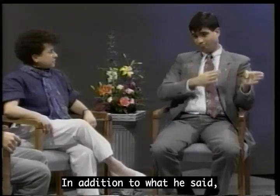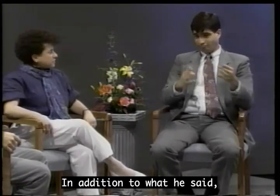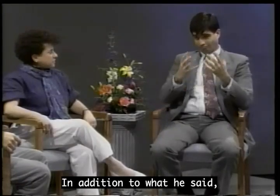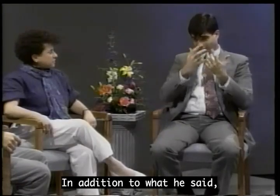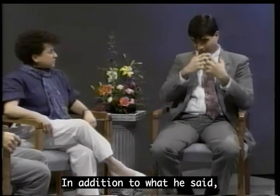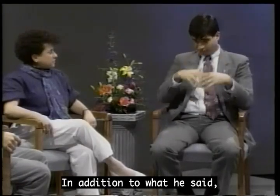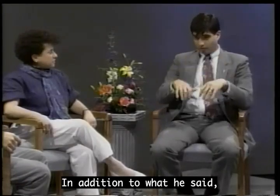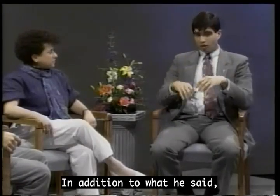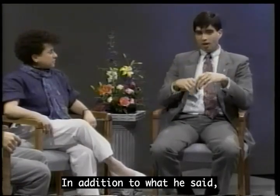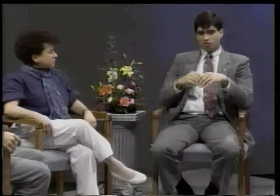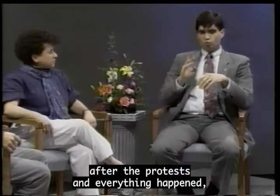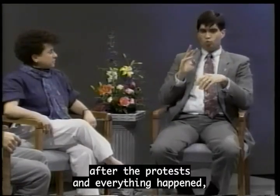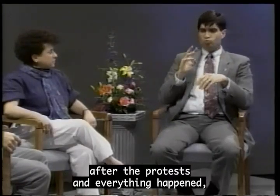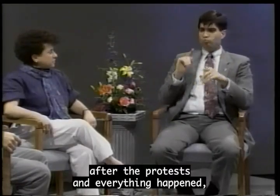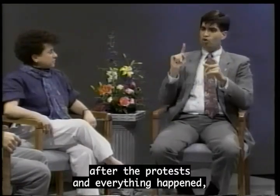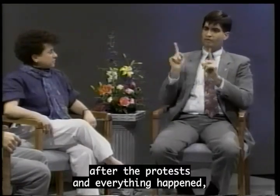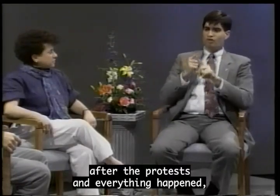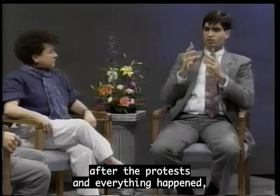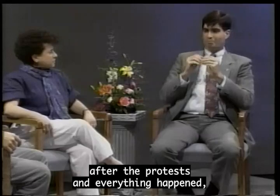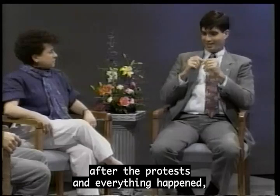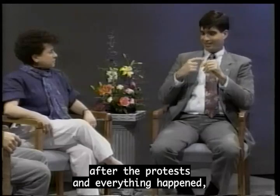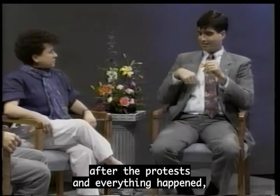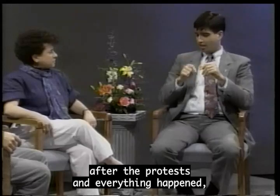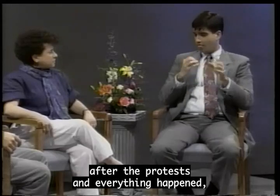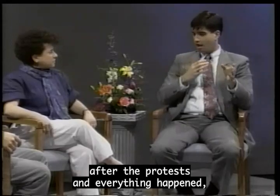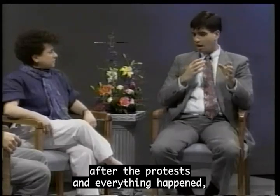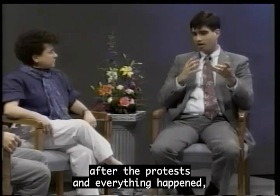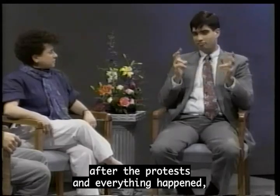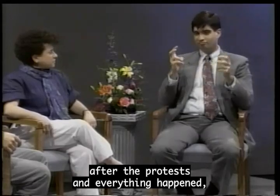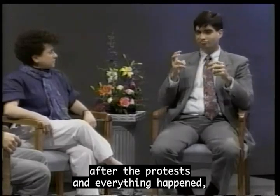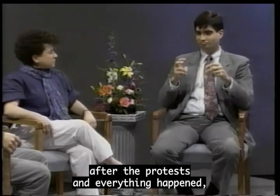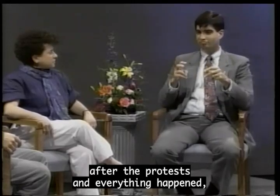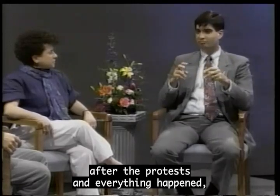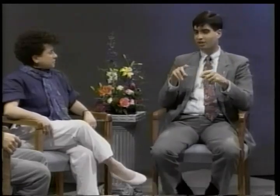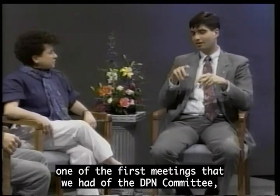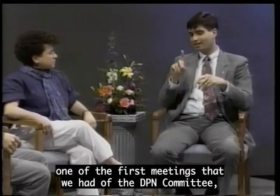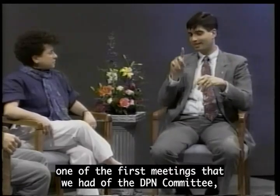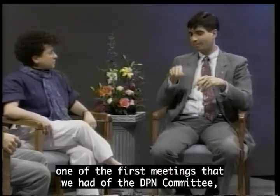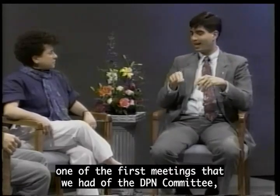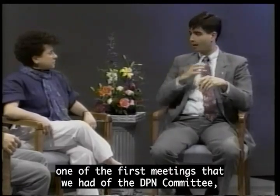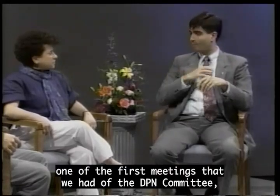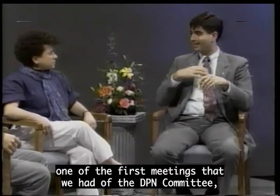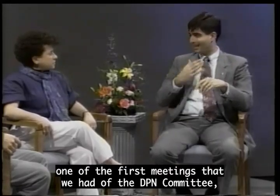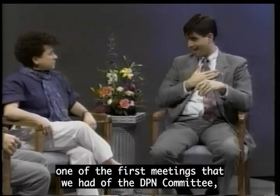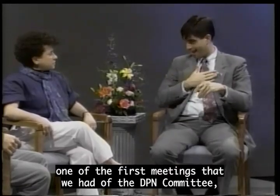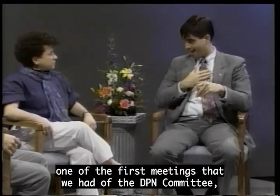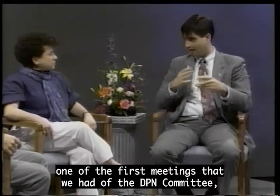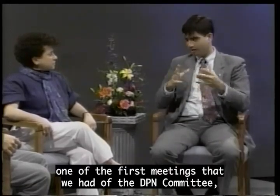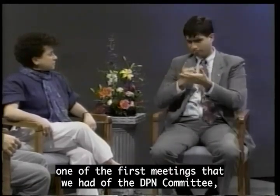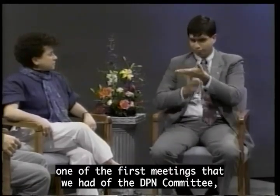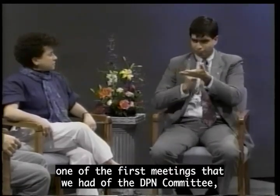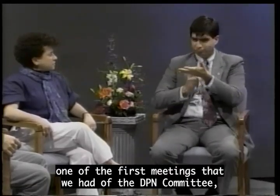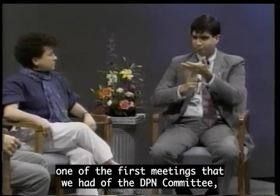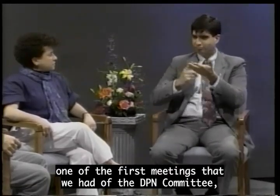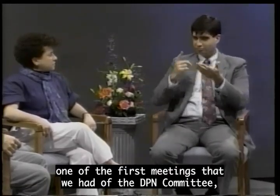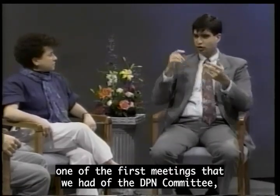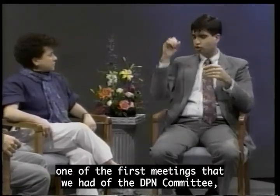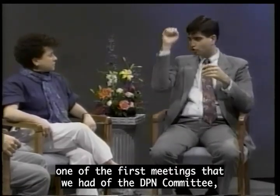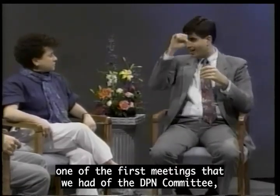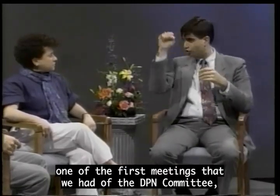after the protests and everything happened, one of the first meetings that we had of the DPN committee, the Deaf President Now